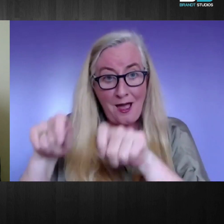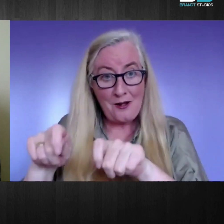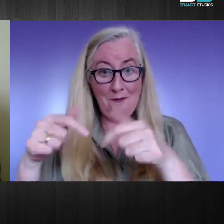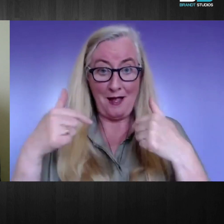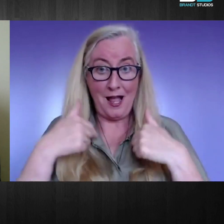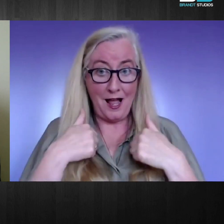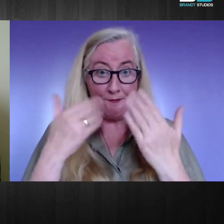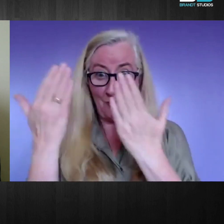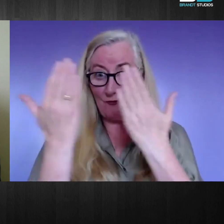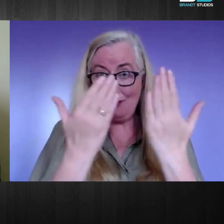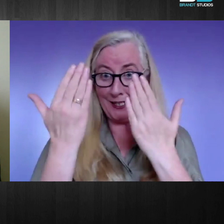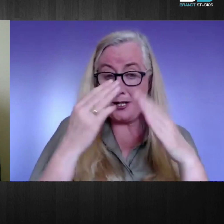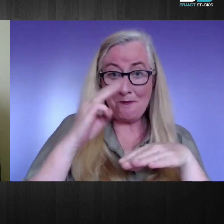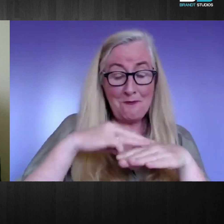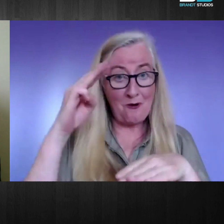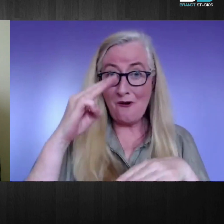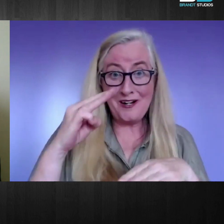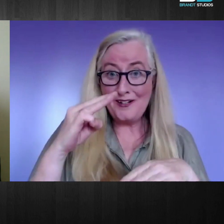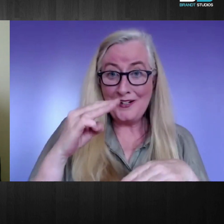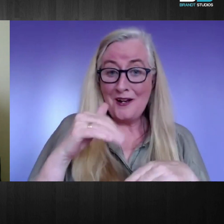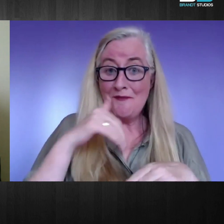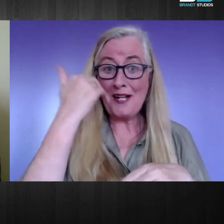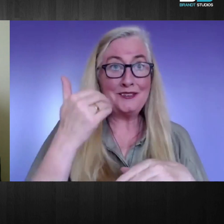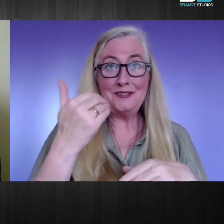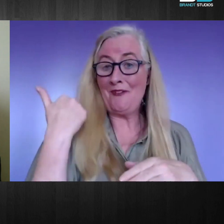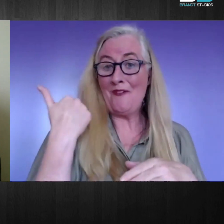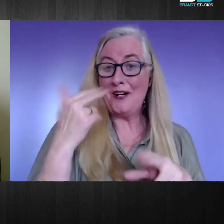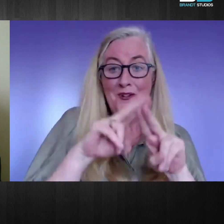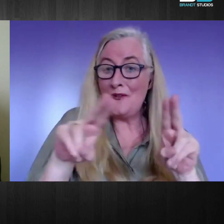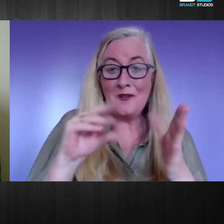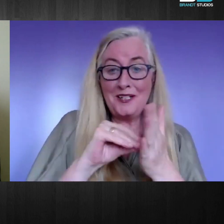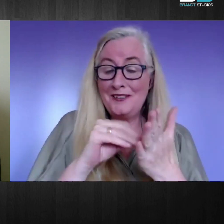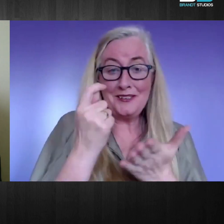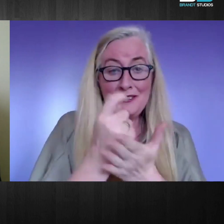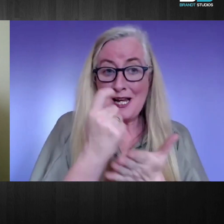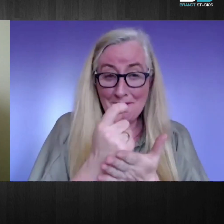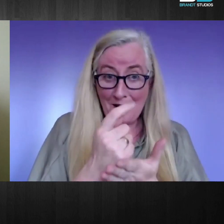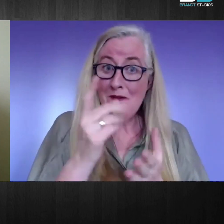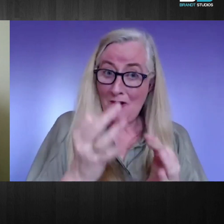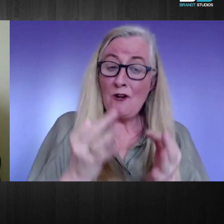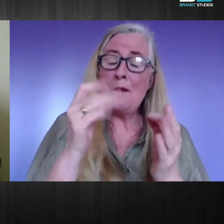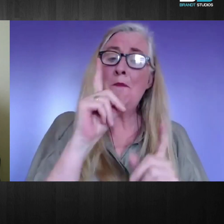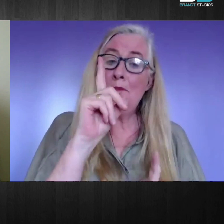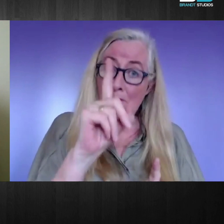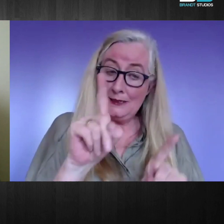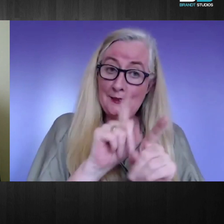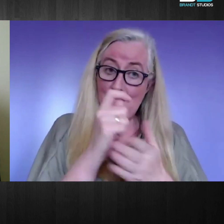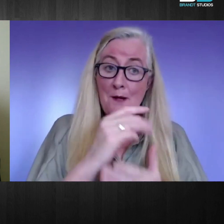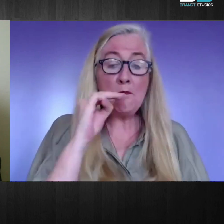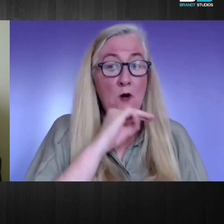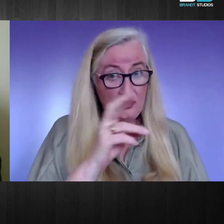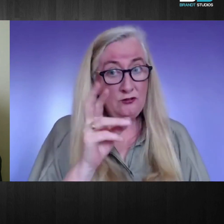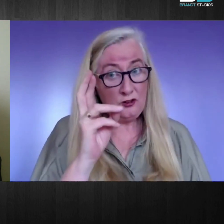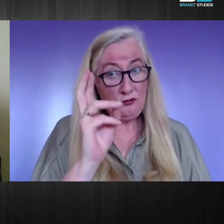couldn't fit in for whatever reason. It's been great, but it is critical. And you're right. I mean, the lives